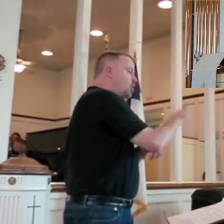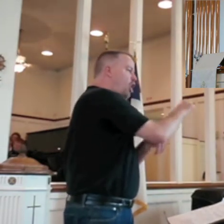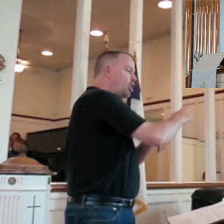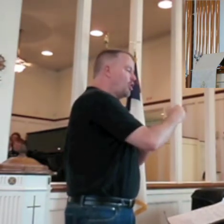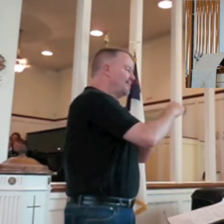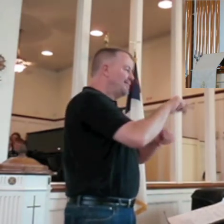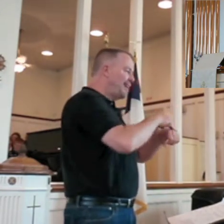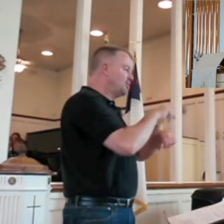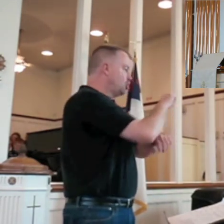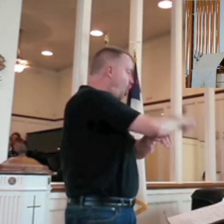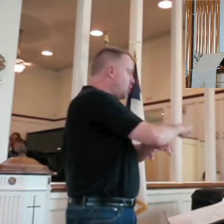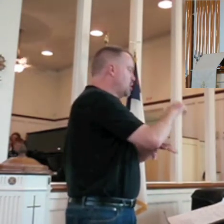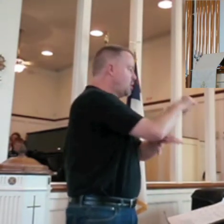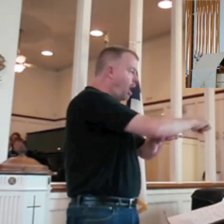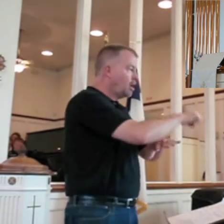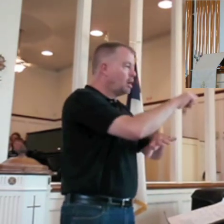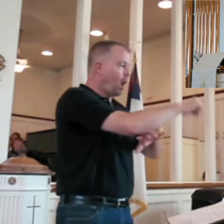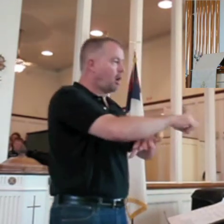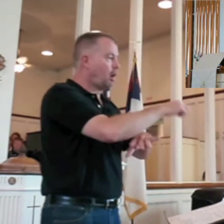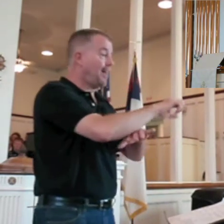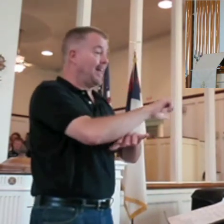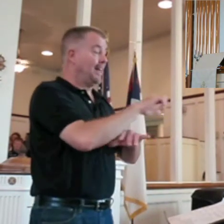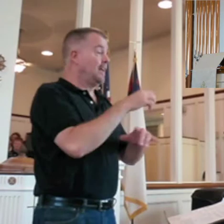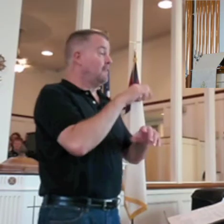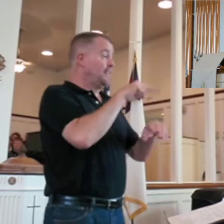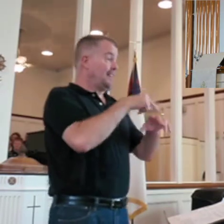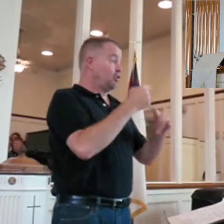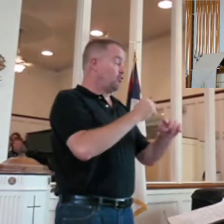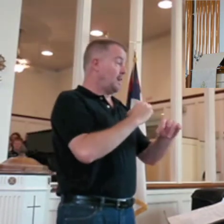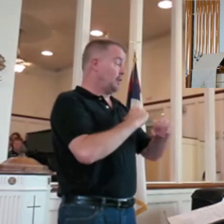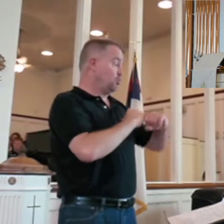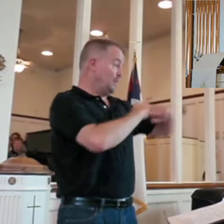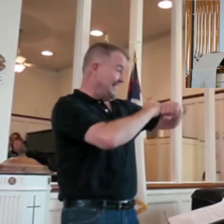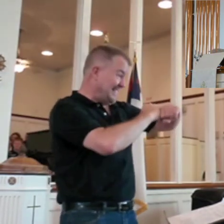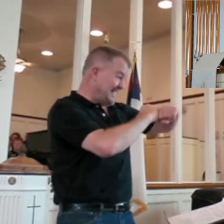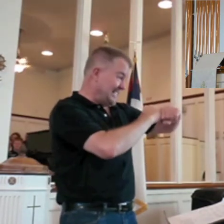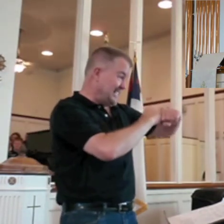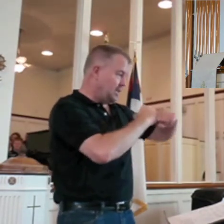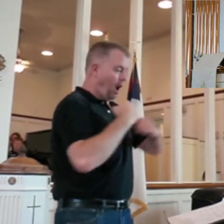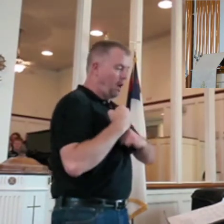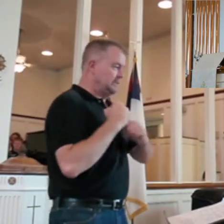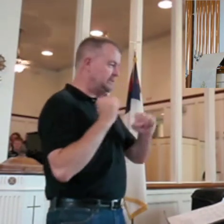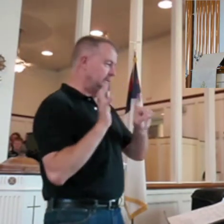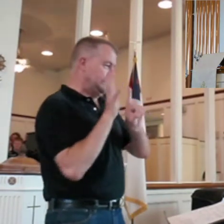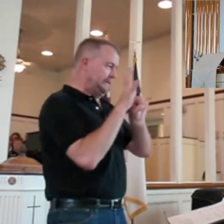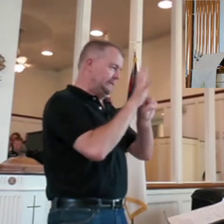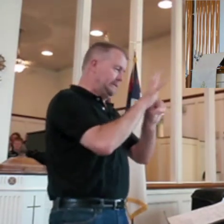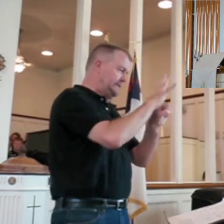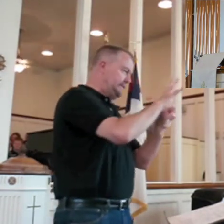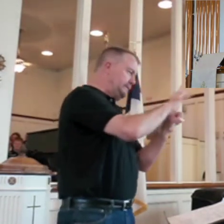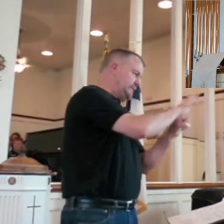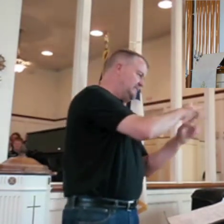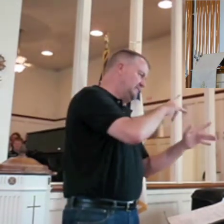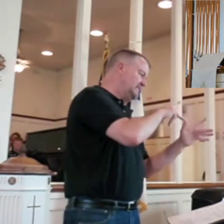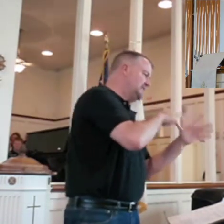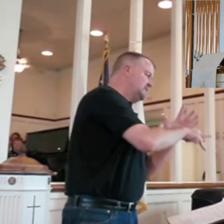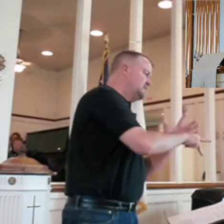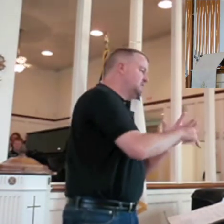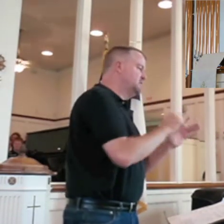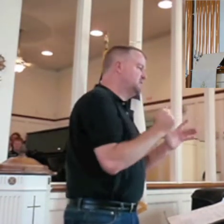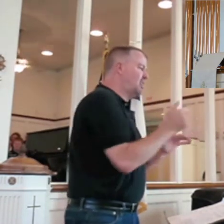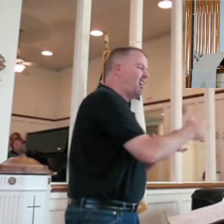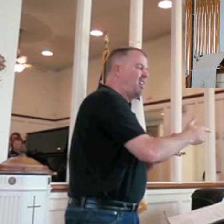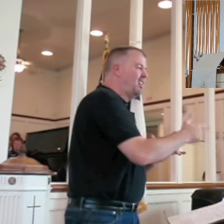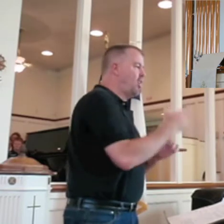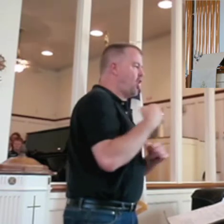peace. Any nation that resisted, Caesar's troops would storm the city, and they would be given by